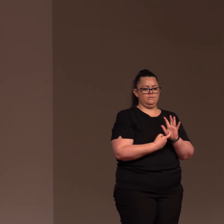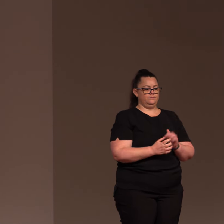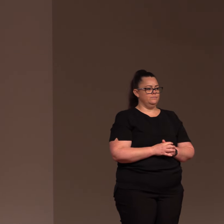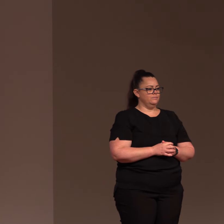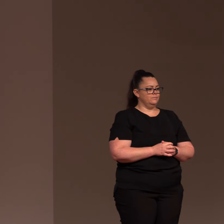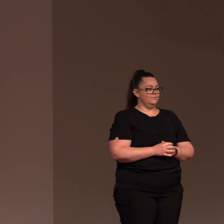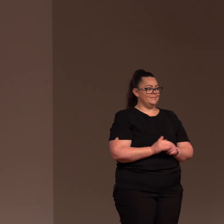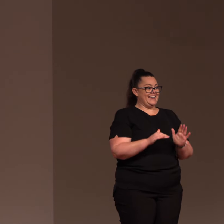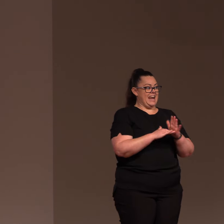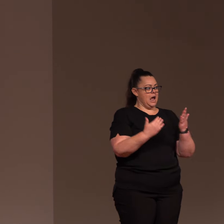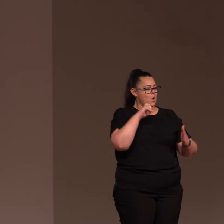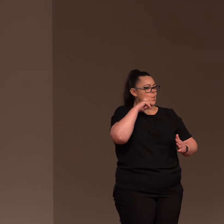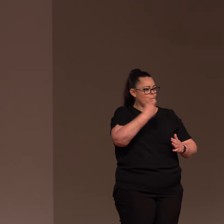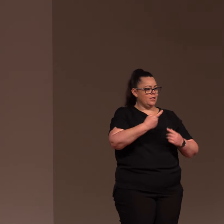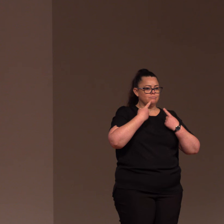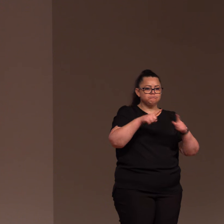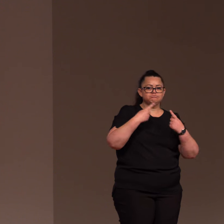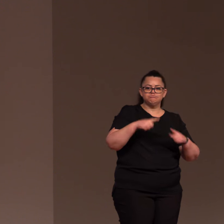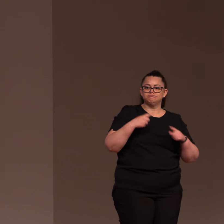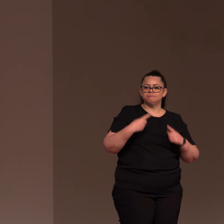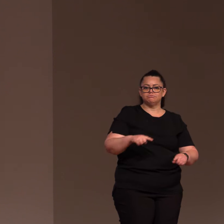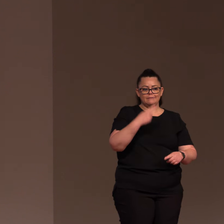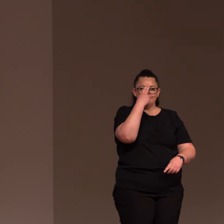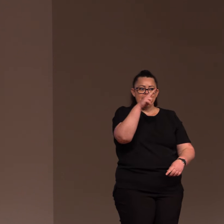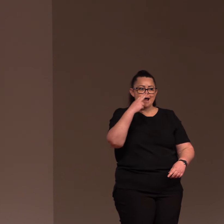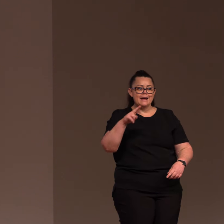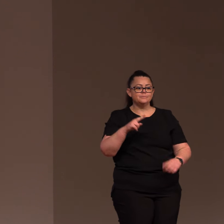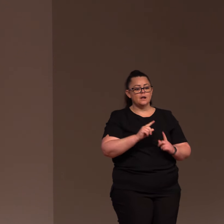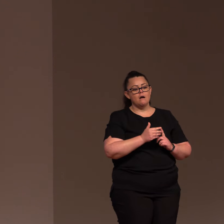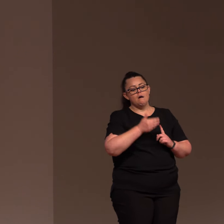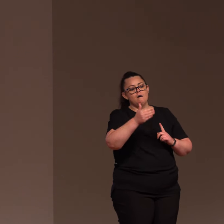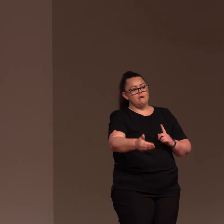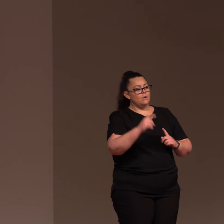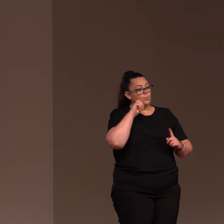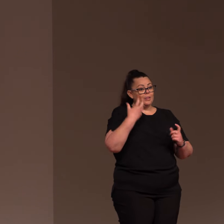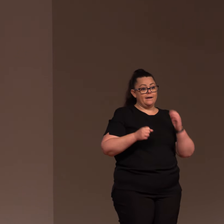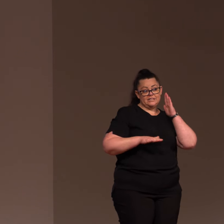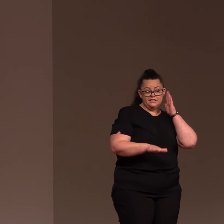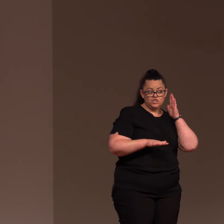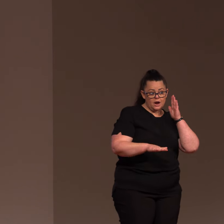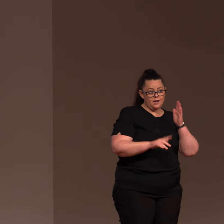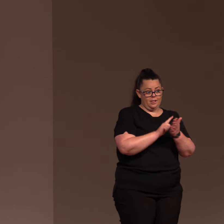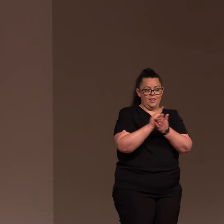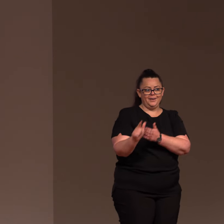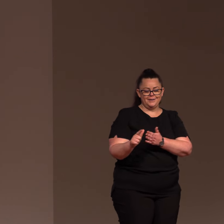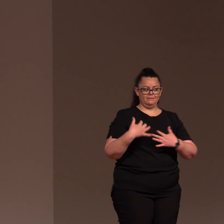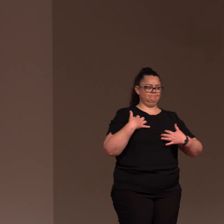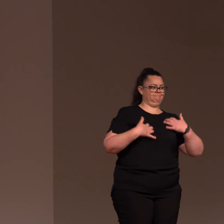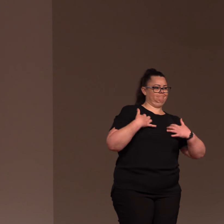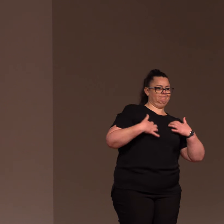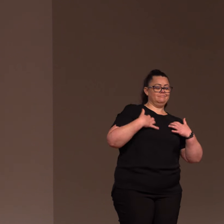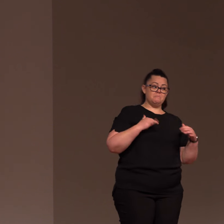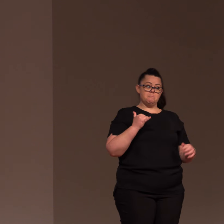moment. They're ramping up the festivities after the ceremony today as well. There's actually going to be DJs, I've been told, so look out, it could get